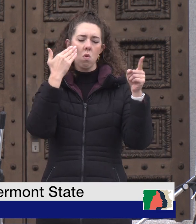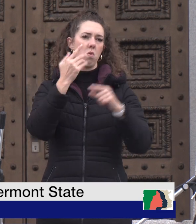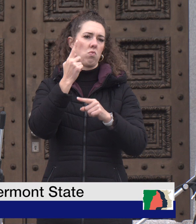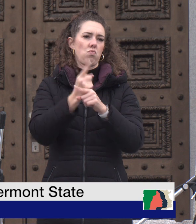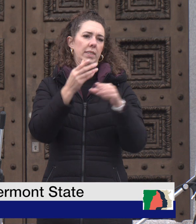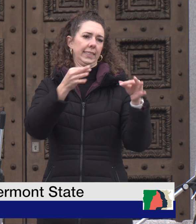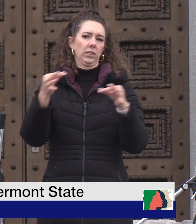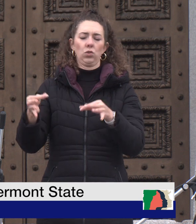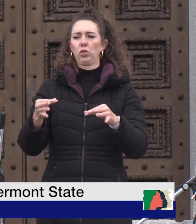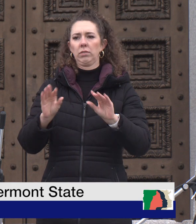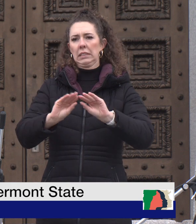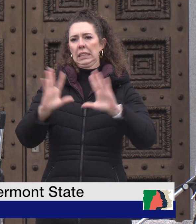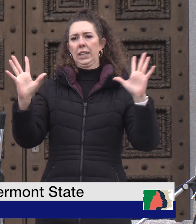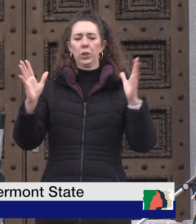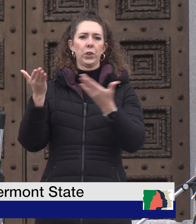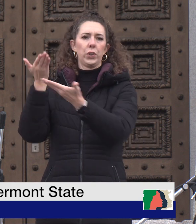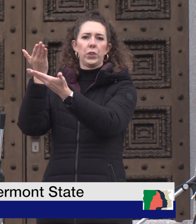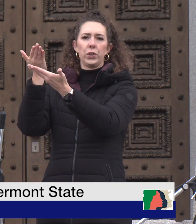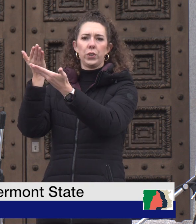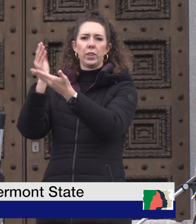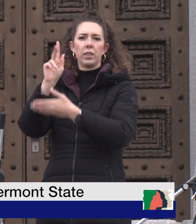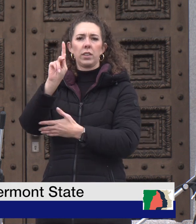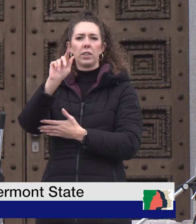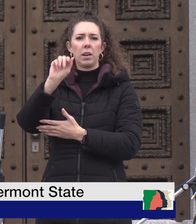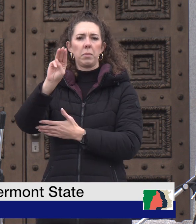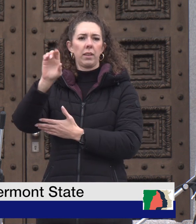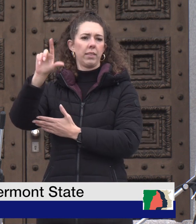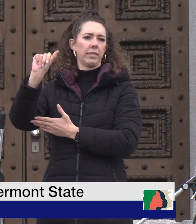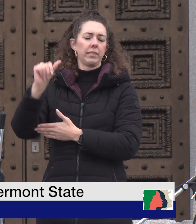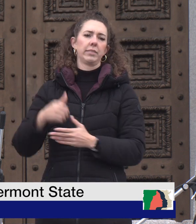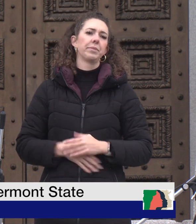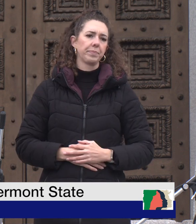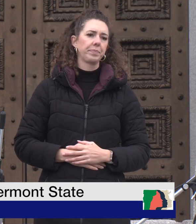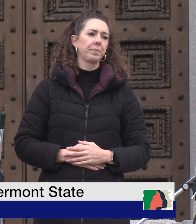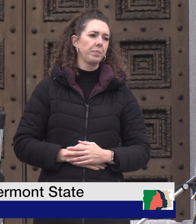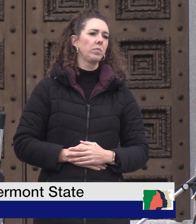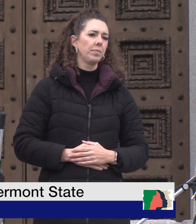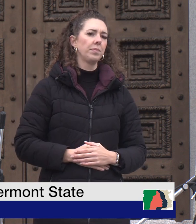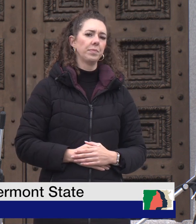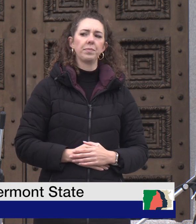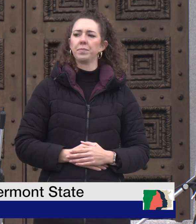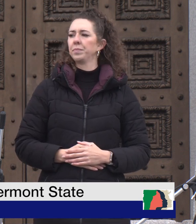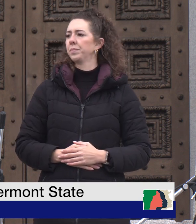make. The decision is to vote for Kamala.